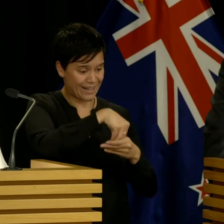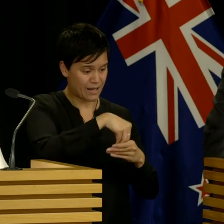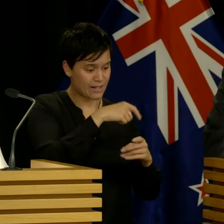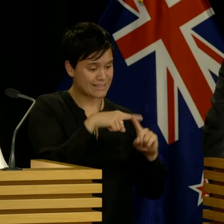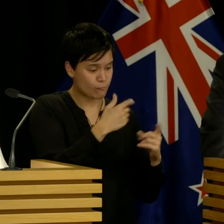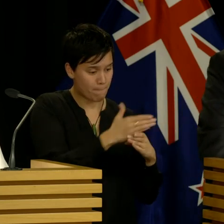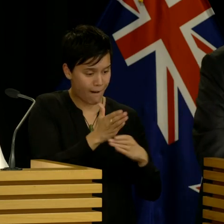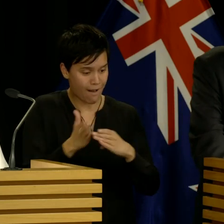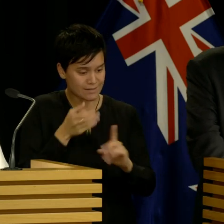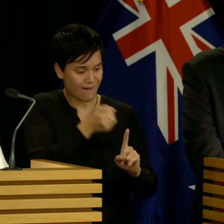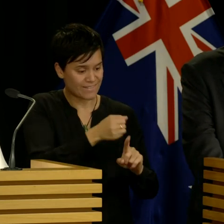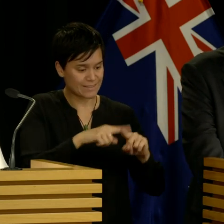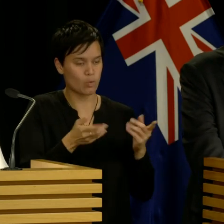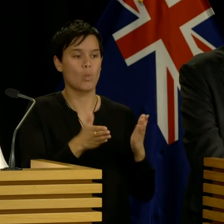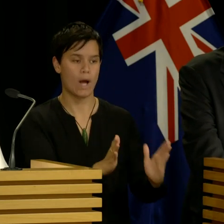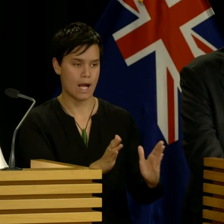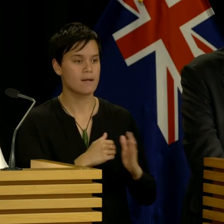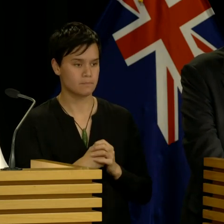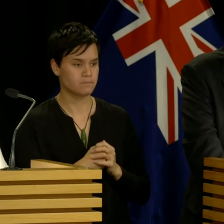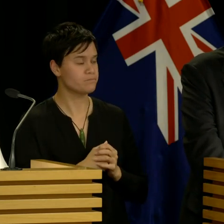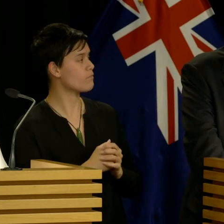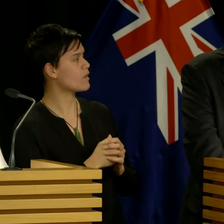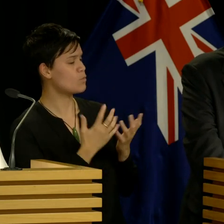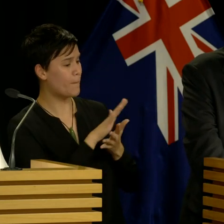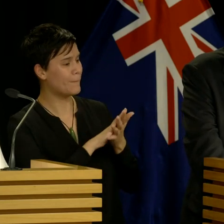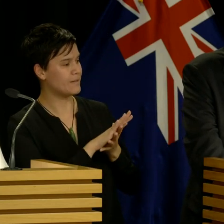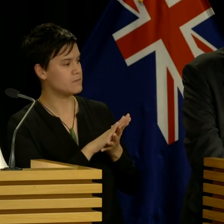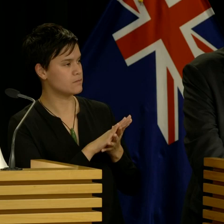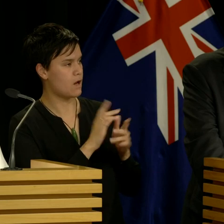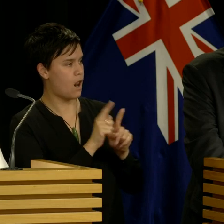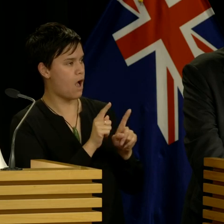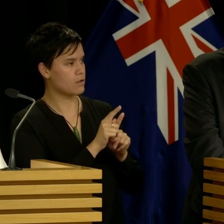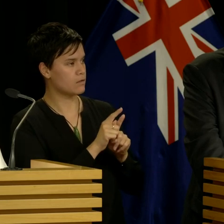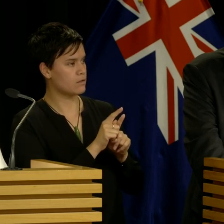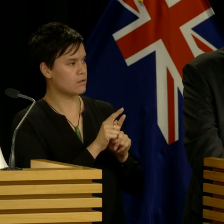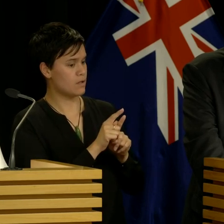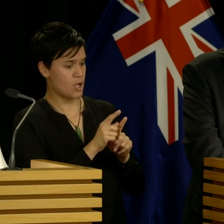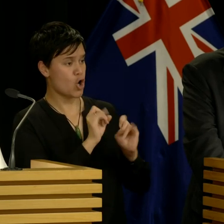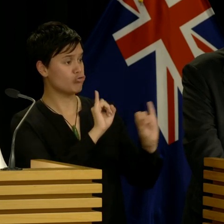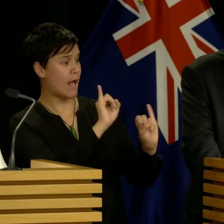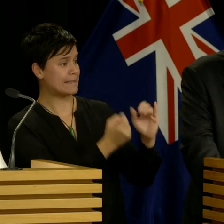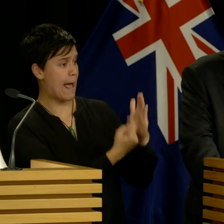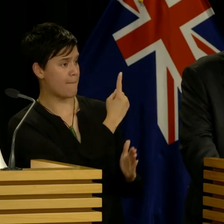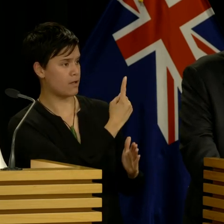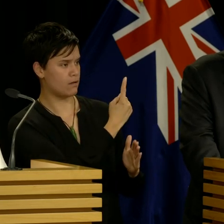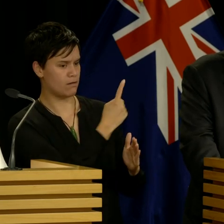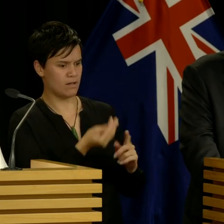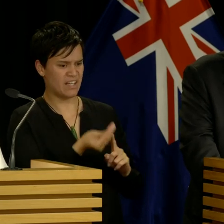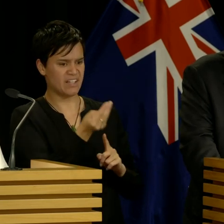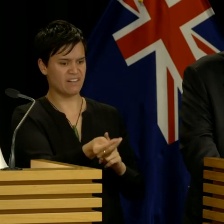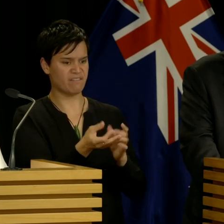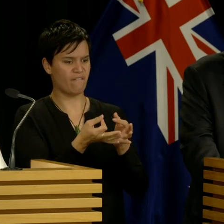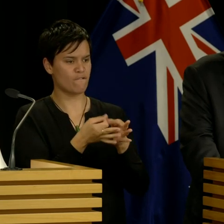a free pass if there's a crisis. Have we triggered that crisis? Well, I think we're all aware that this is a